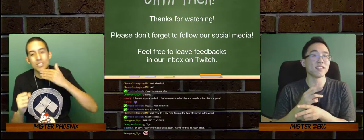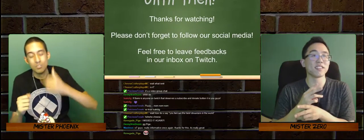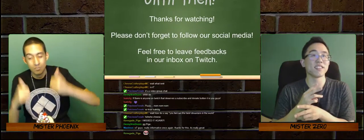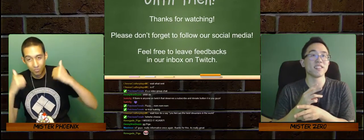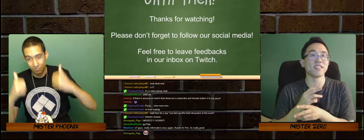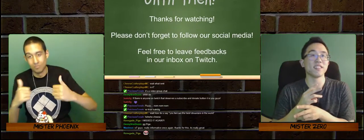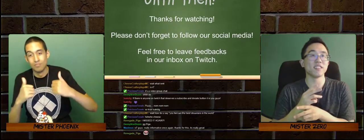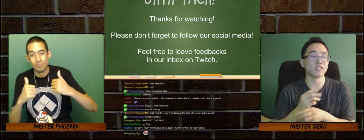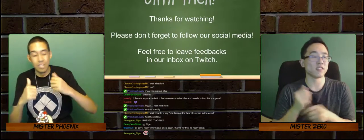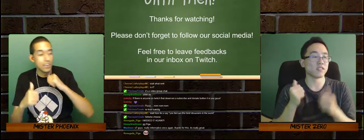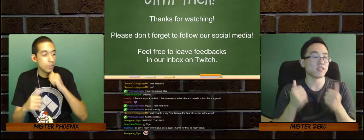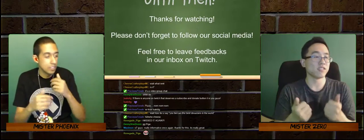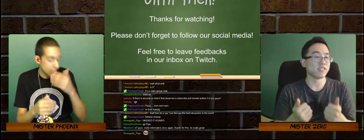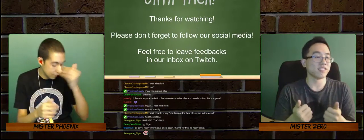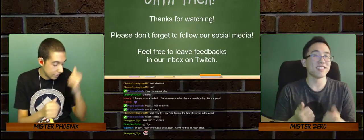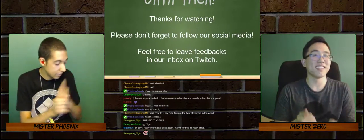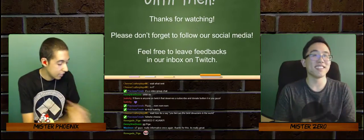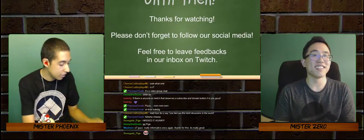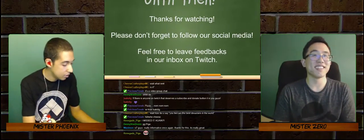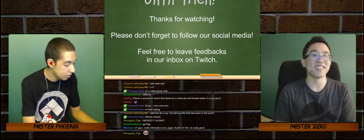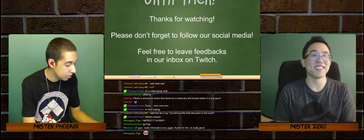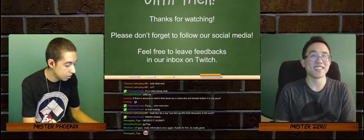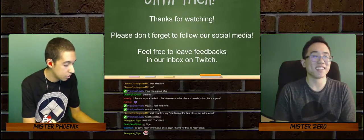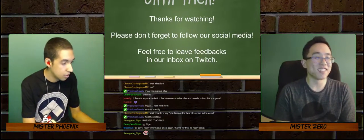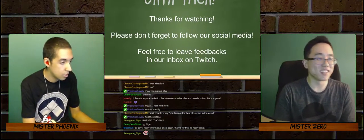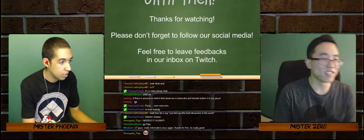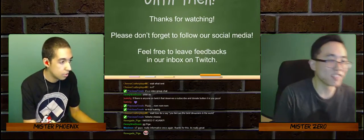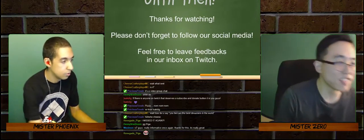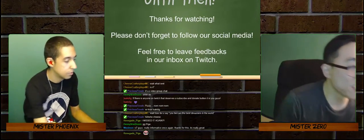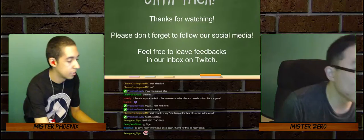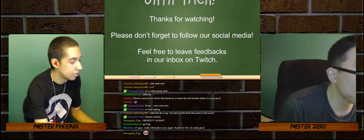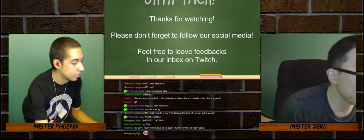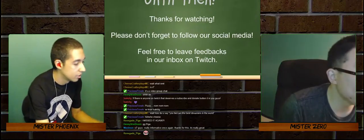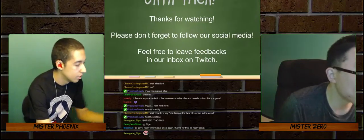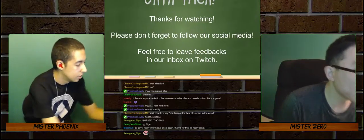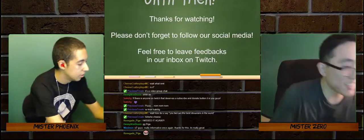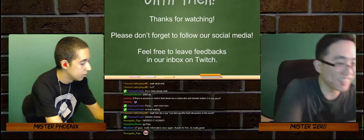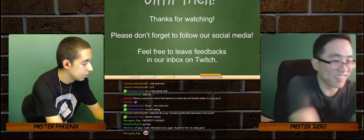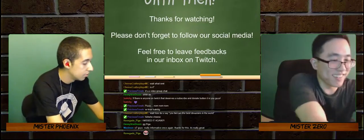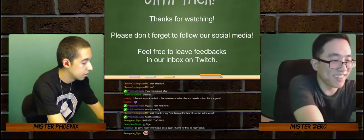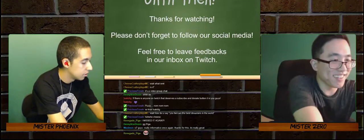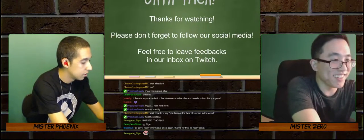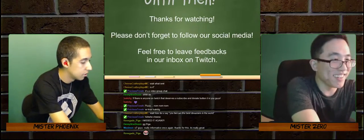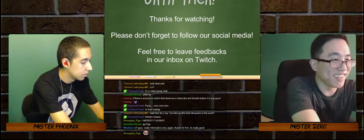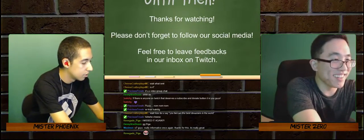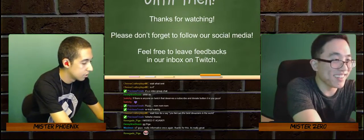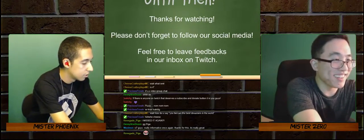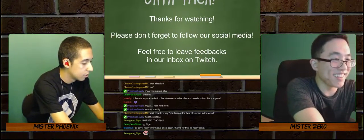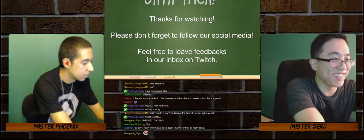Thank you, and don't be forget to follow. Oops. Let's see.